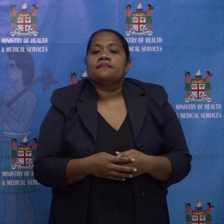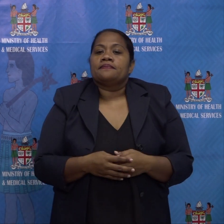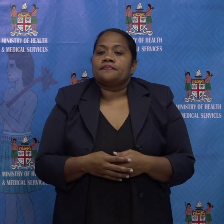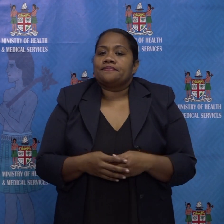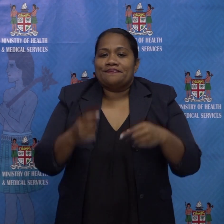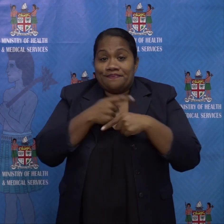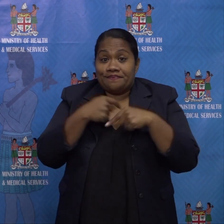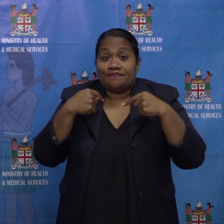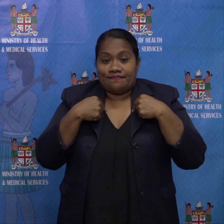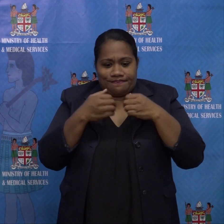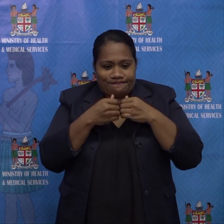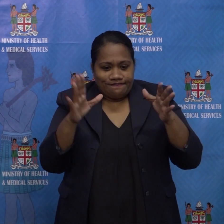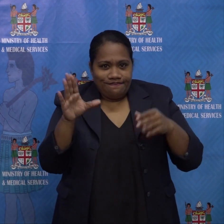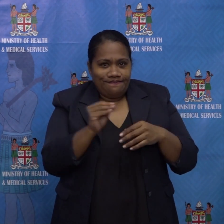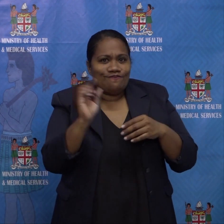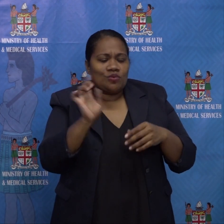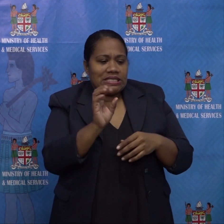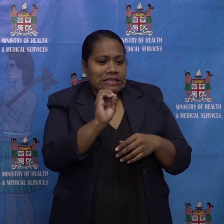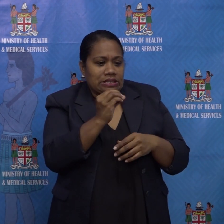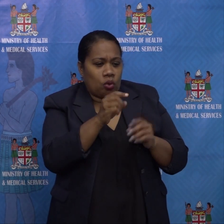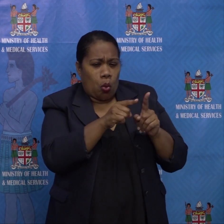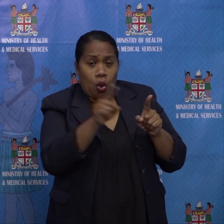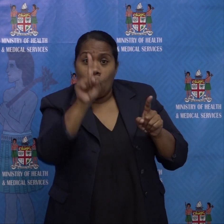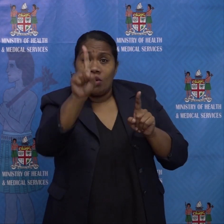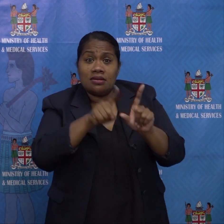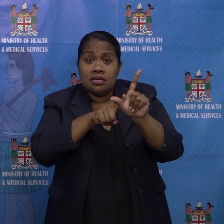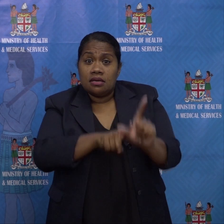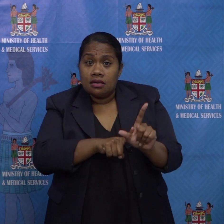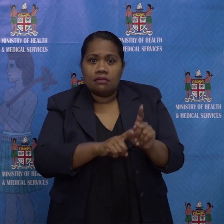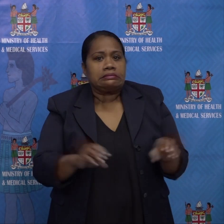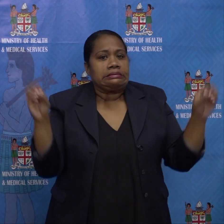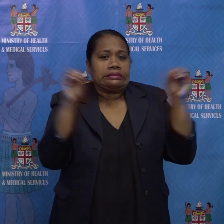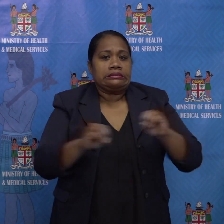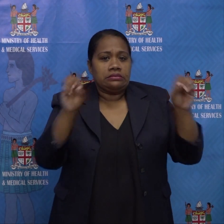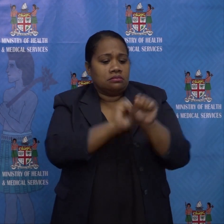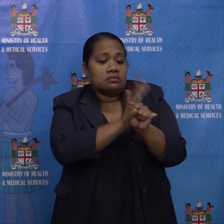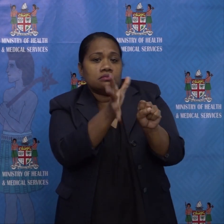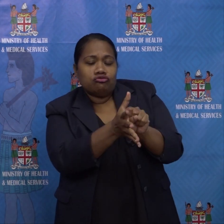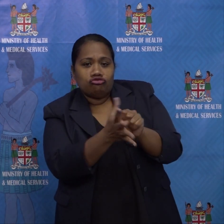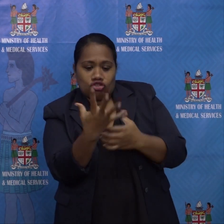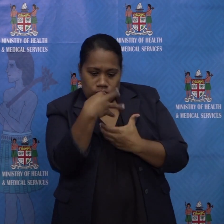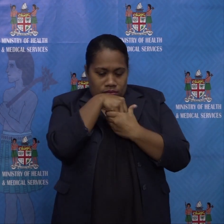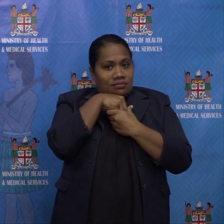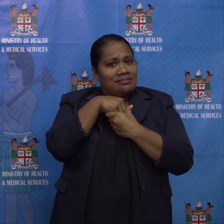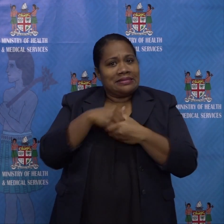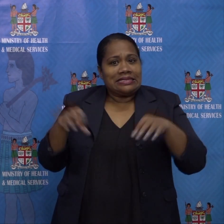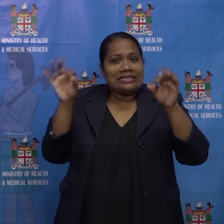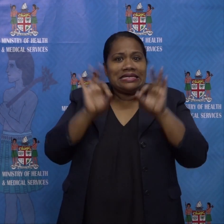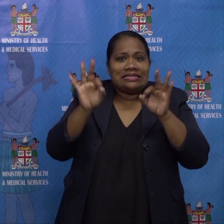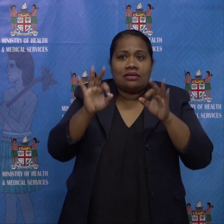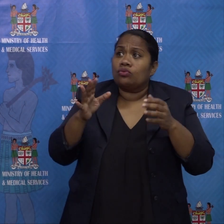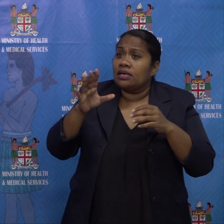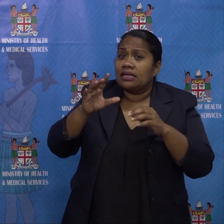have started from zero. We went a whole year without any evidence of cases in the community, where countries like